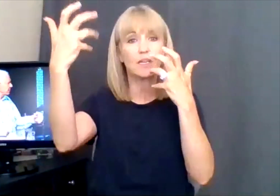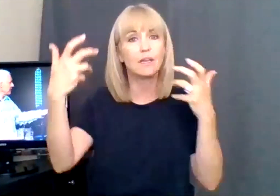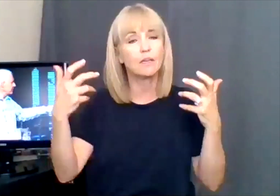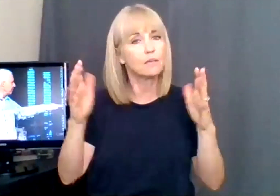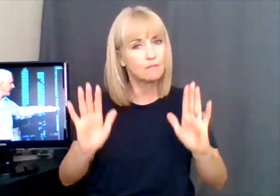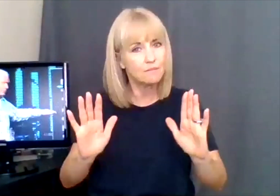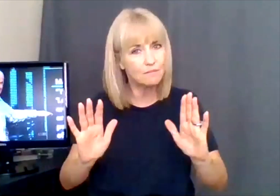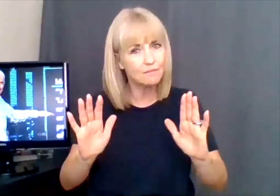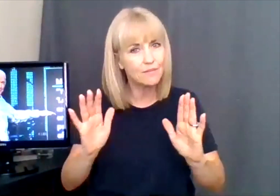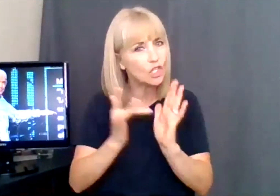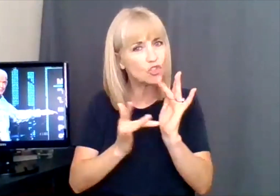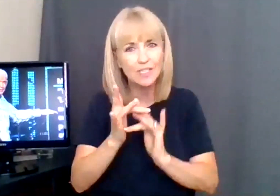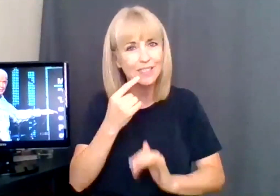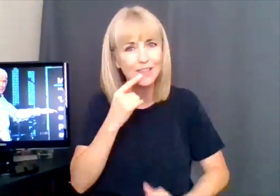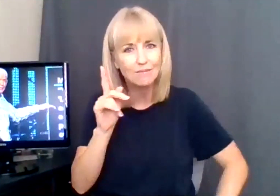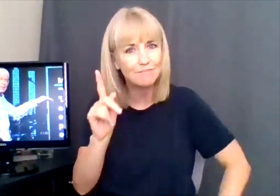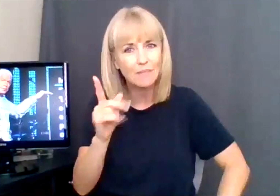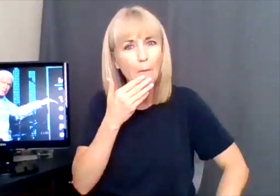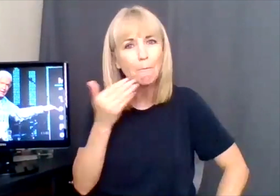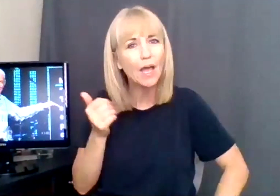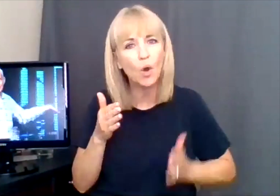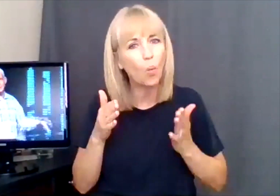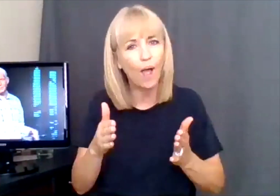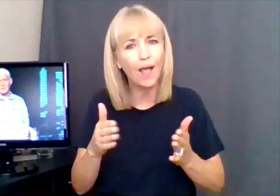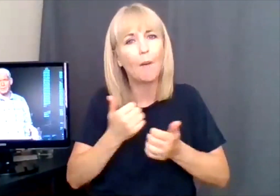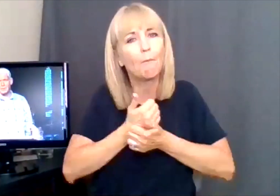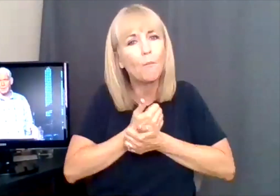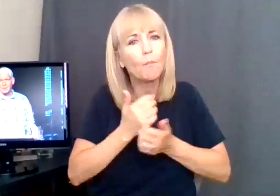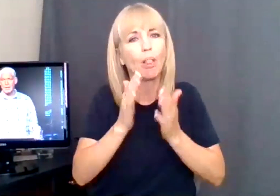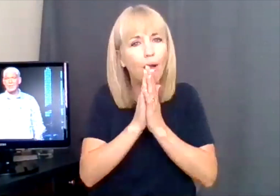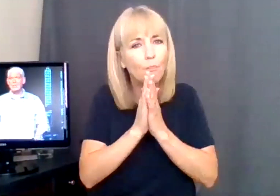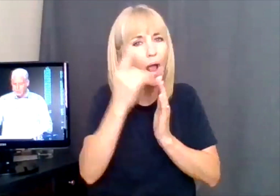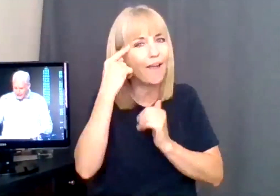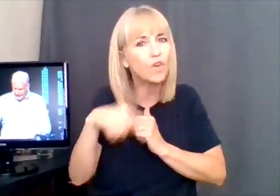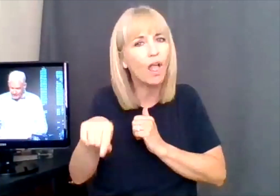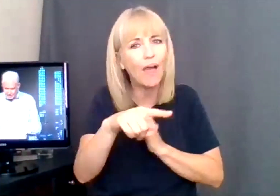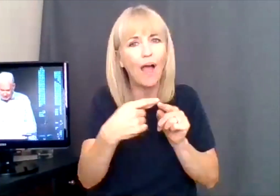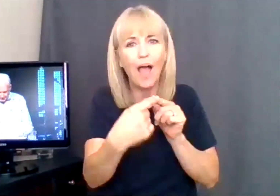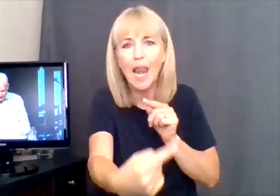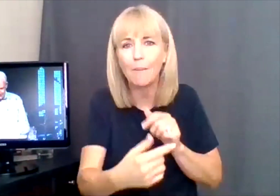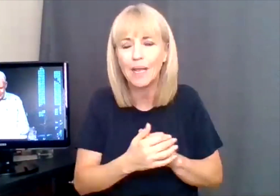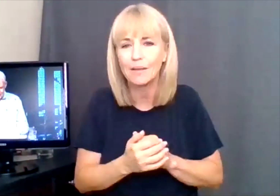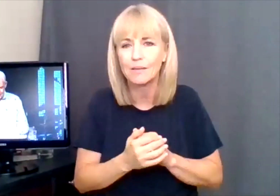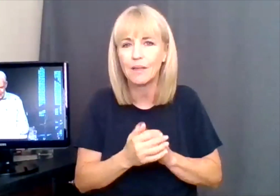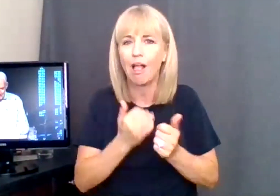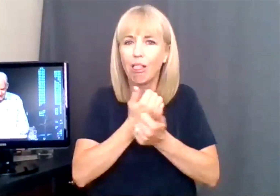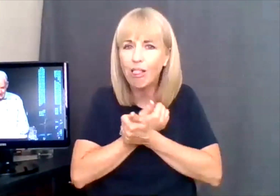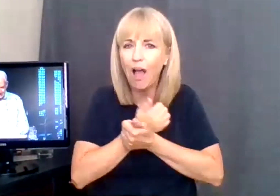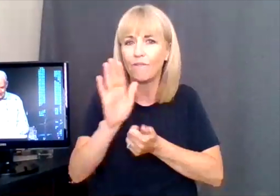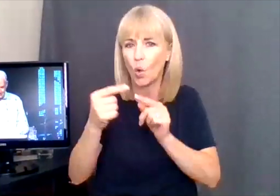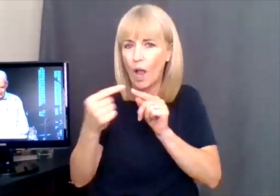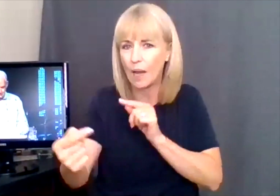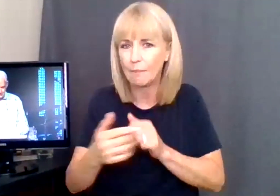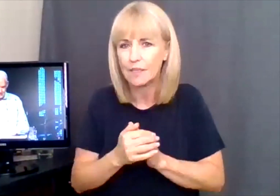Jesus said there's a better way. We need to pray for the people. We need to learn how to love and make